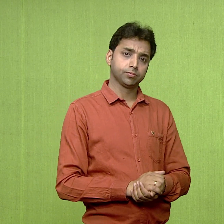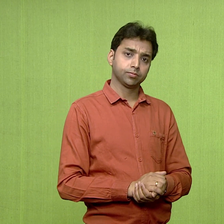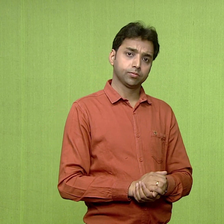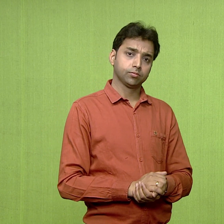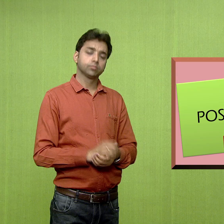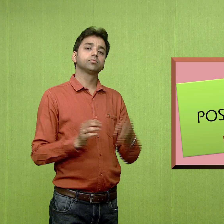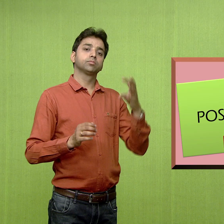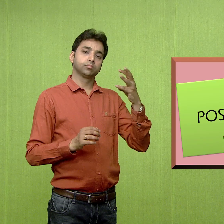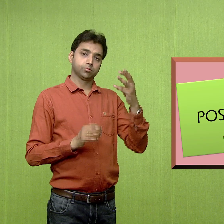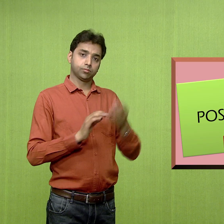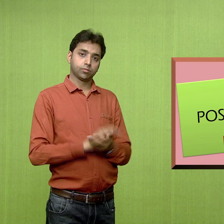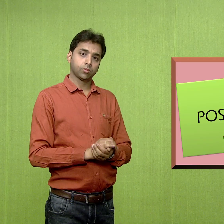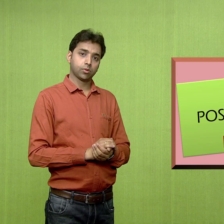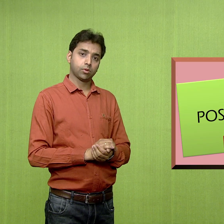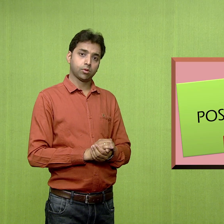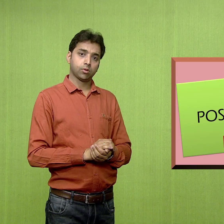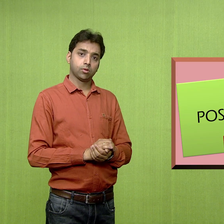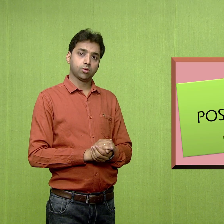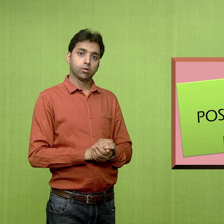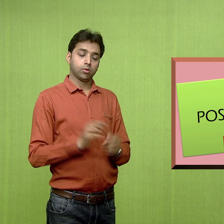Fourth, Postgupta period.